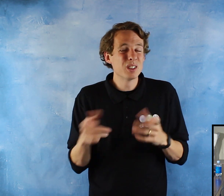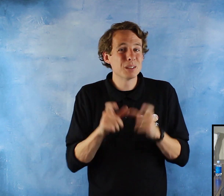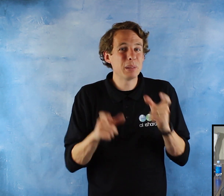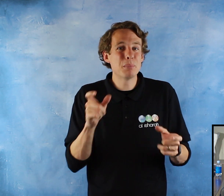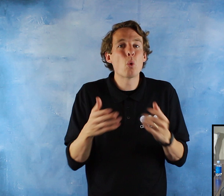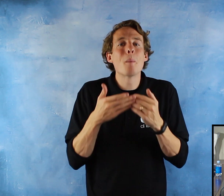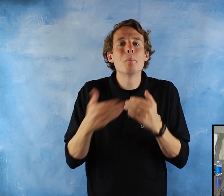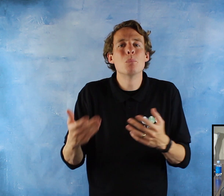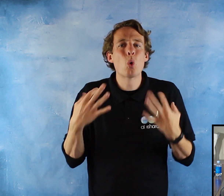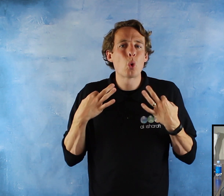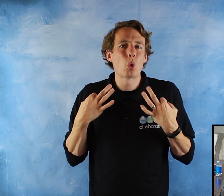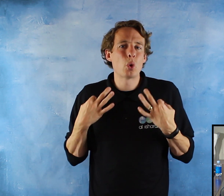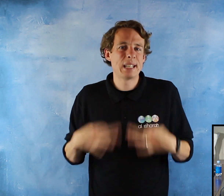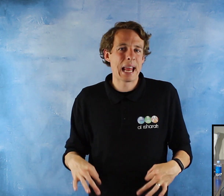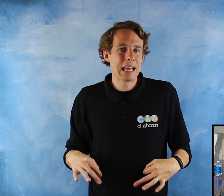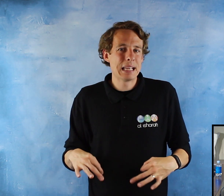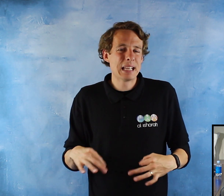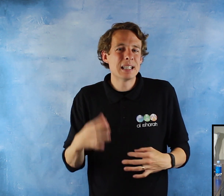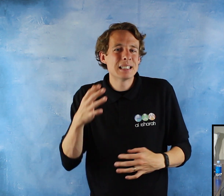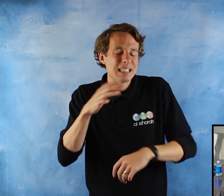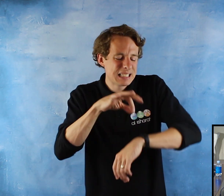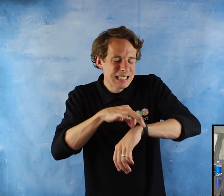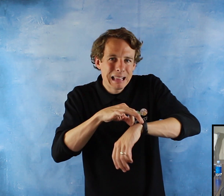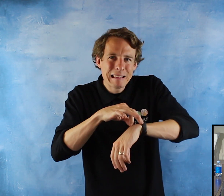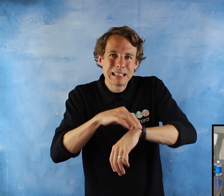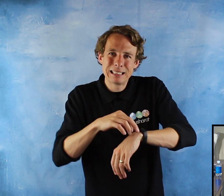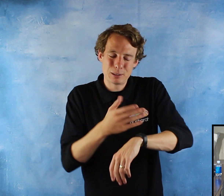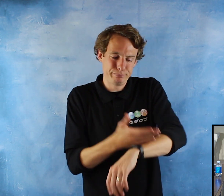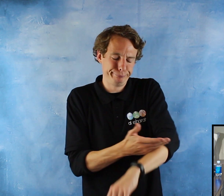nudity comes, more immorality could spread.